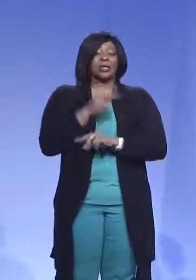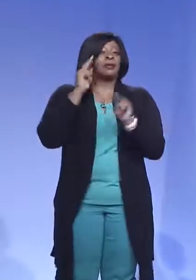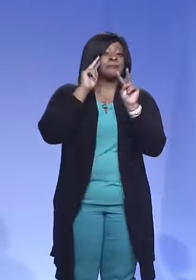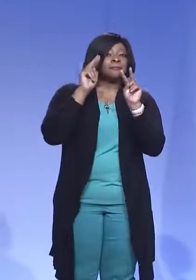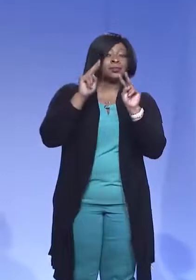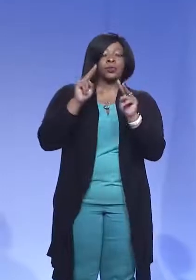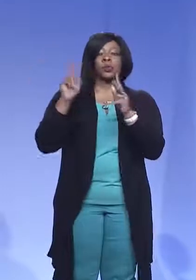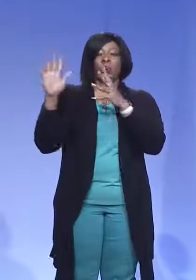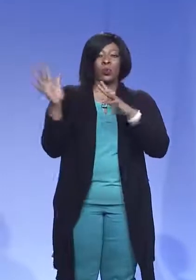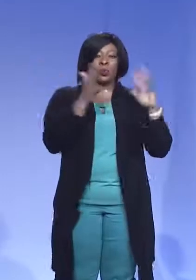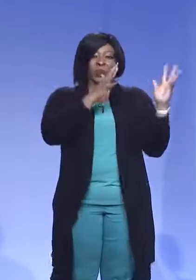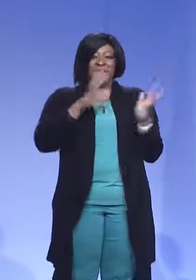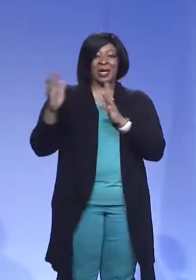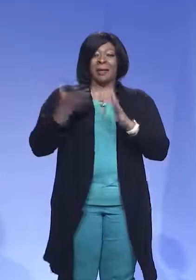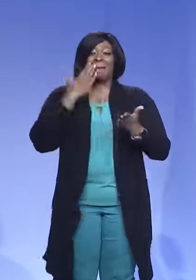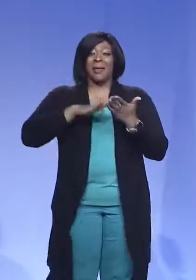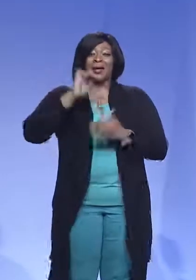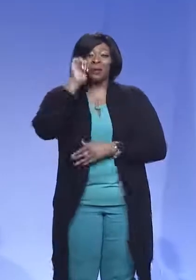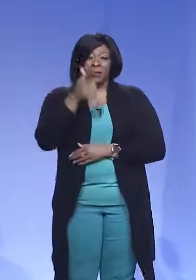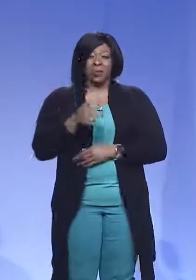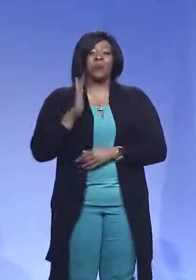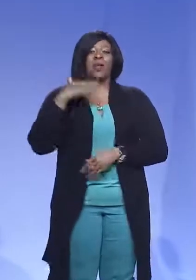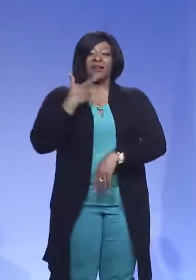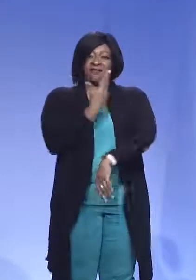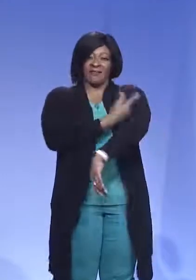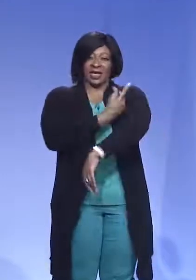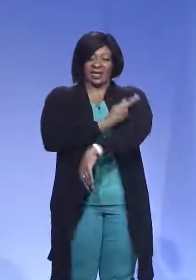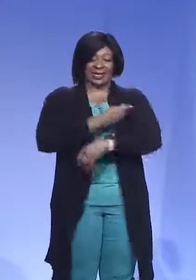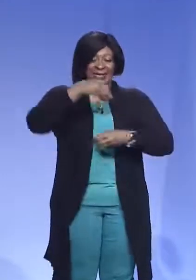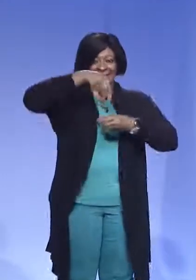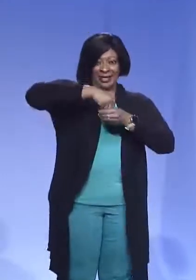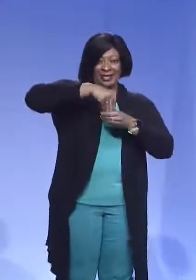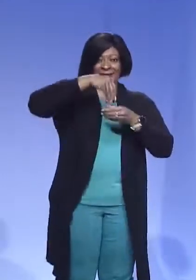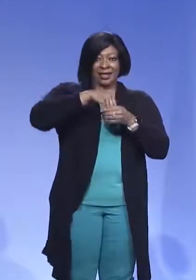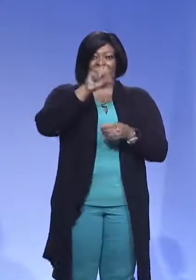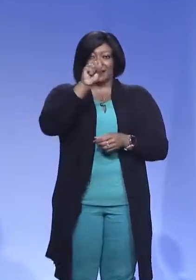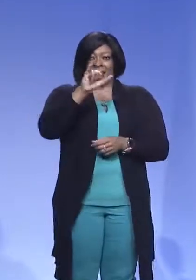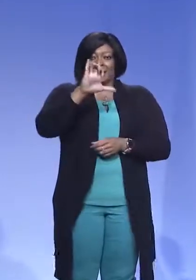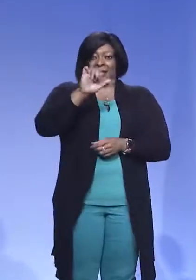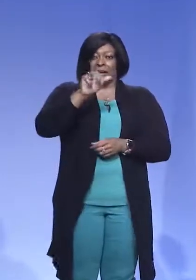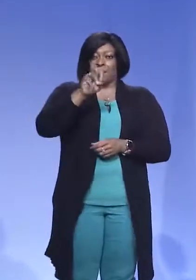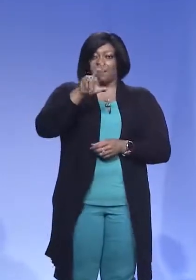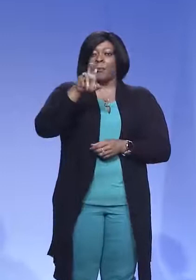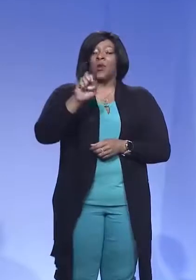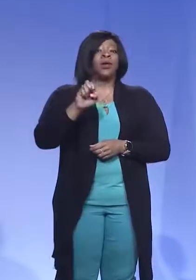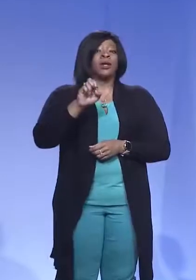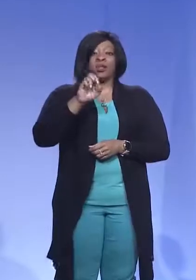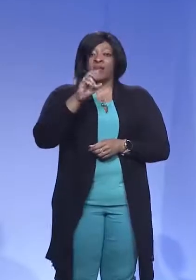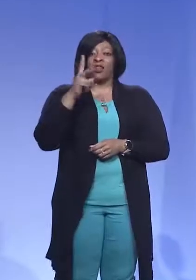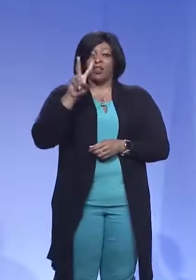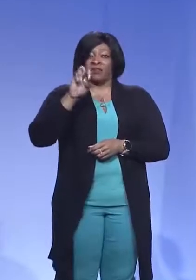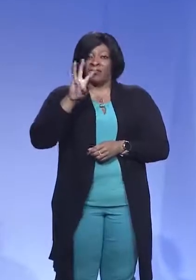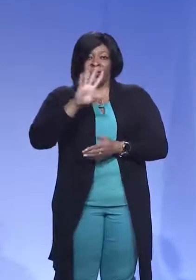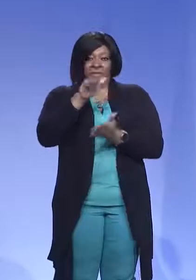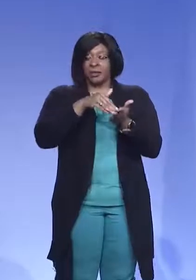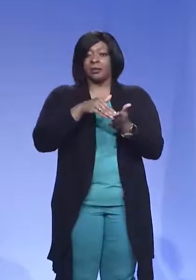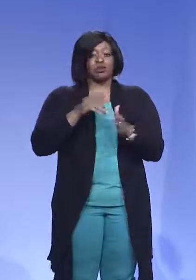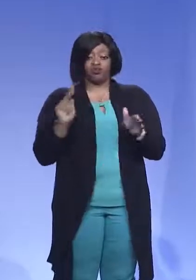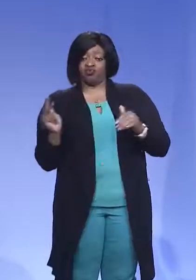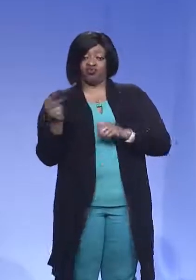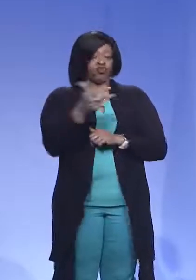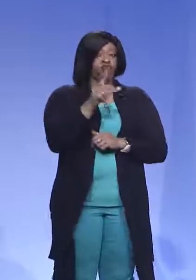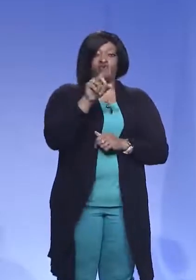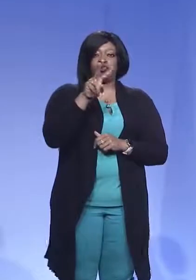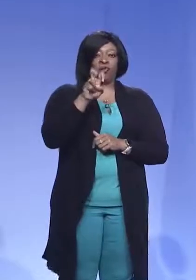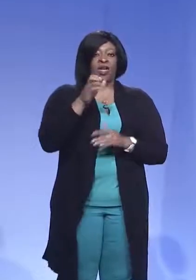anticipated winds tomorrow, we will be doing the vaccine inside the Sycamore View site, not as a drive-through. So please